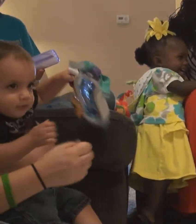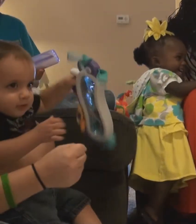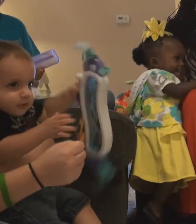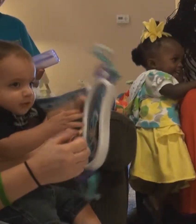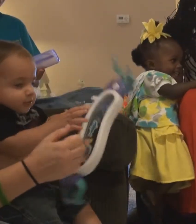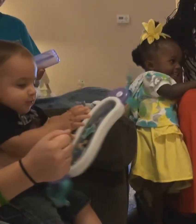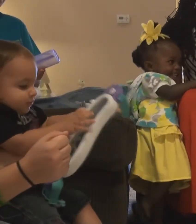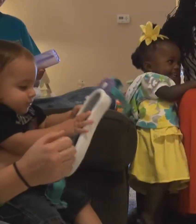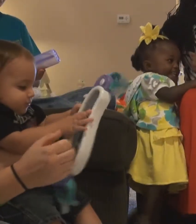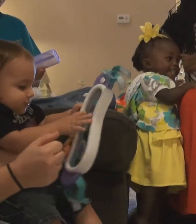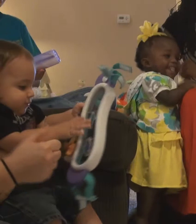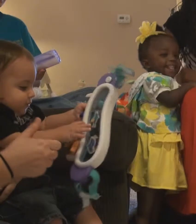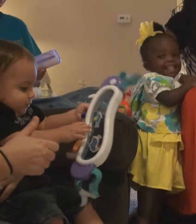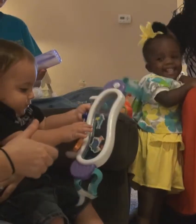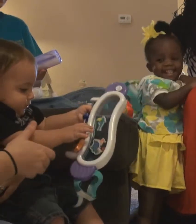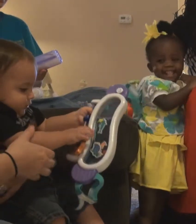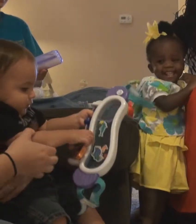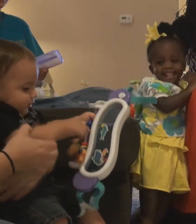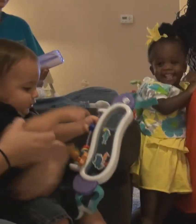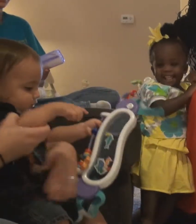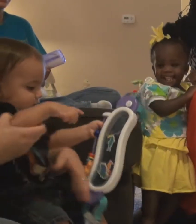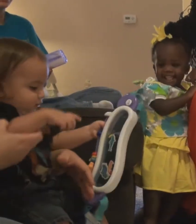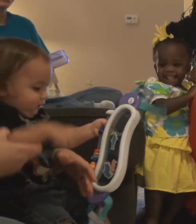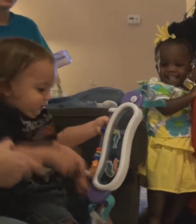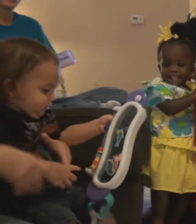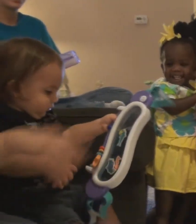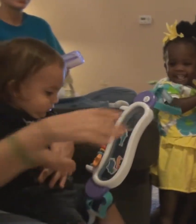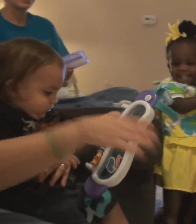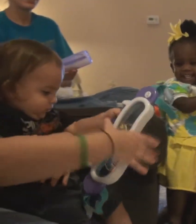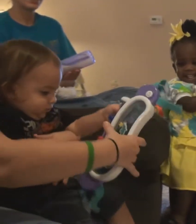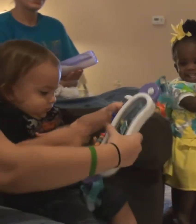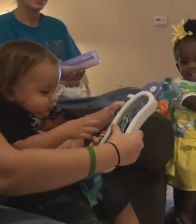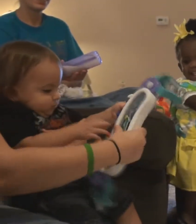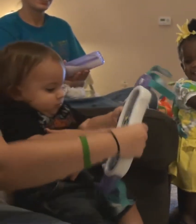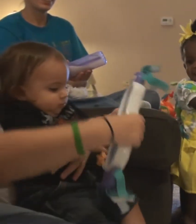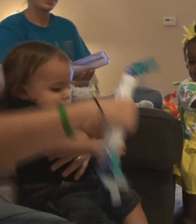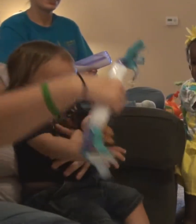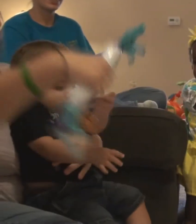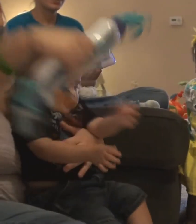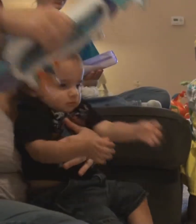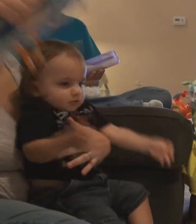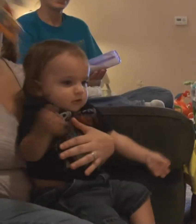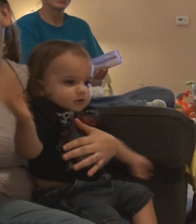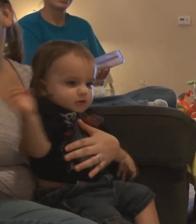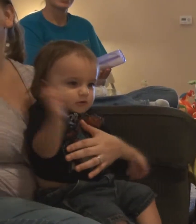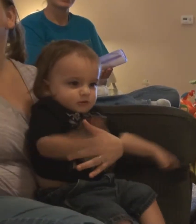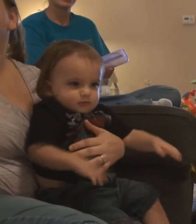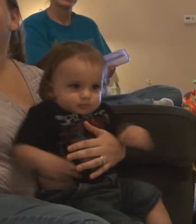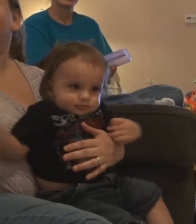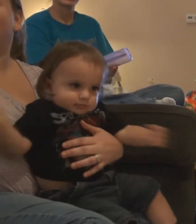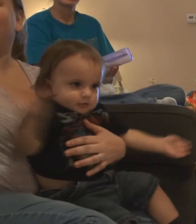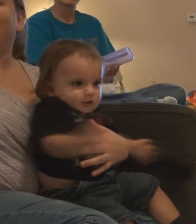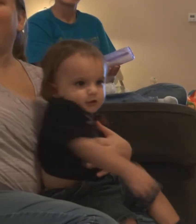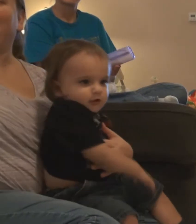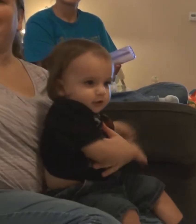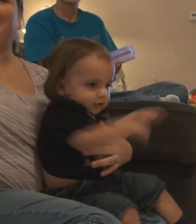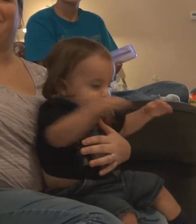Infants eagerly soak up more and more signs while learning and playing games. What's more, signing with your baby creates playful interaction